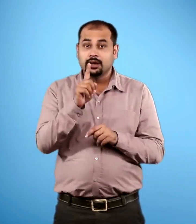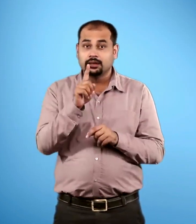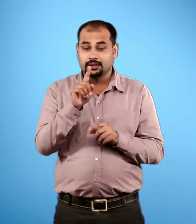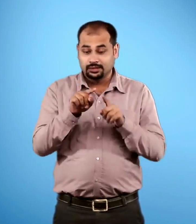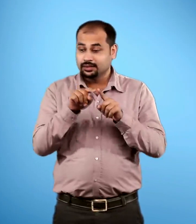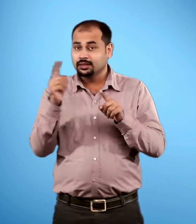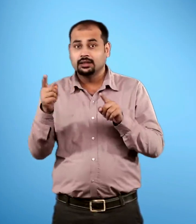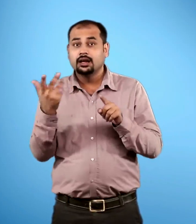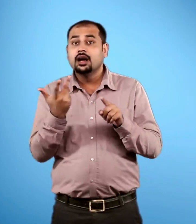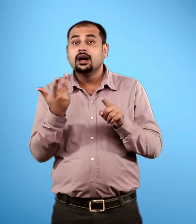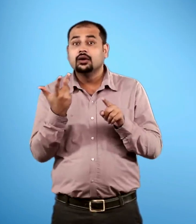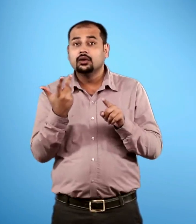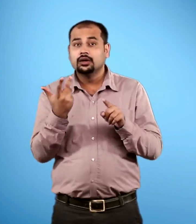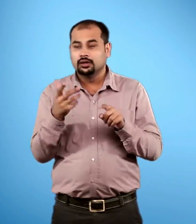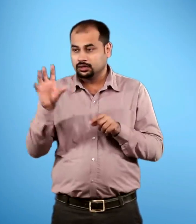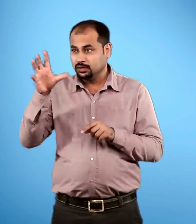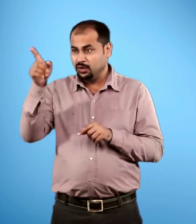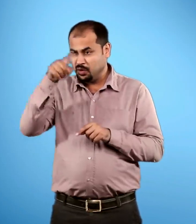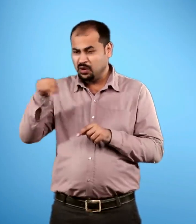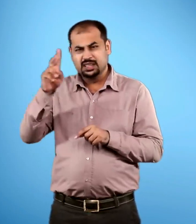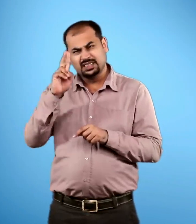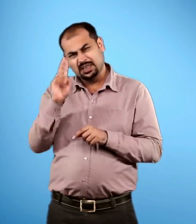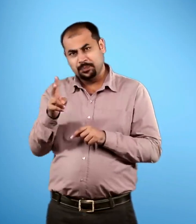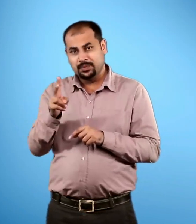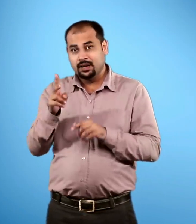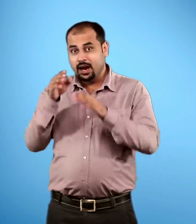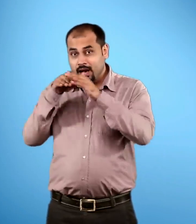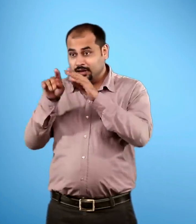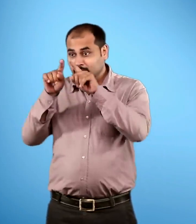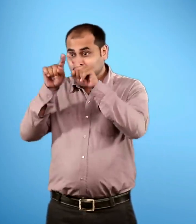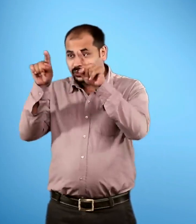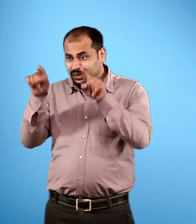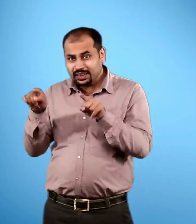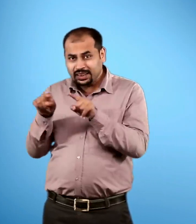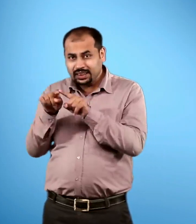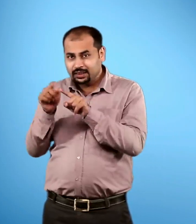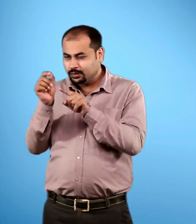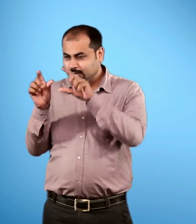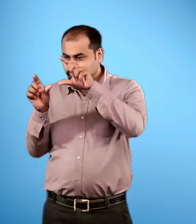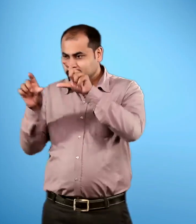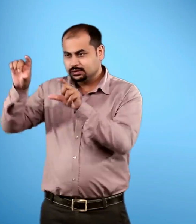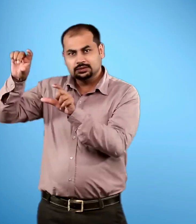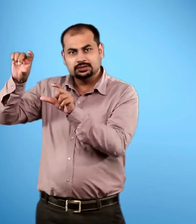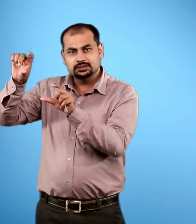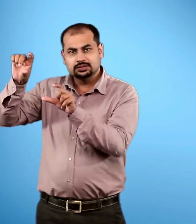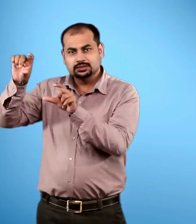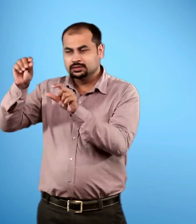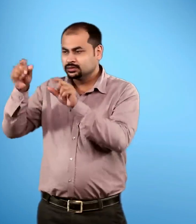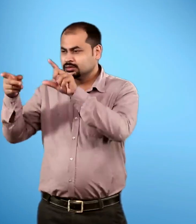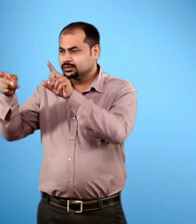The repeat rule is again following a particular pattern. 3 instances of movement are given here.